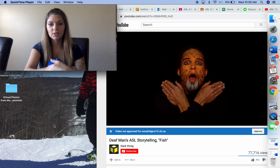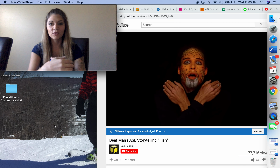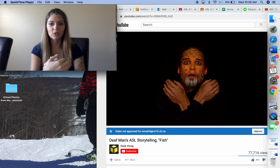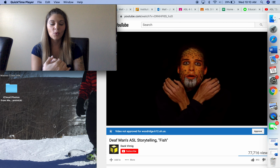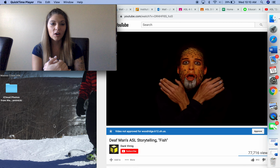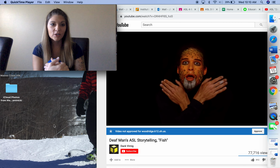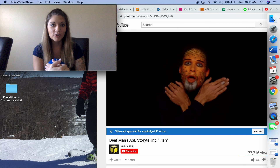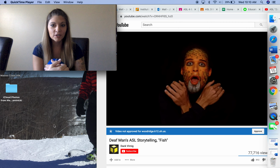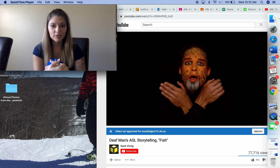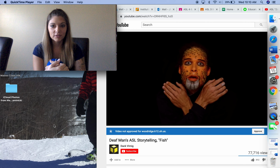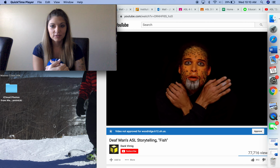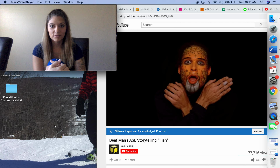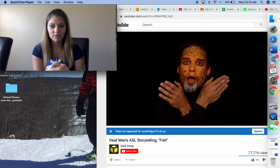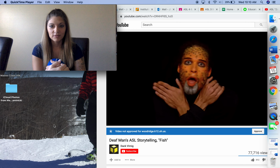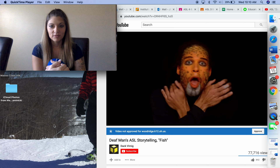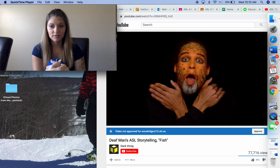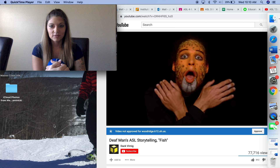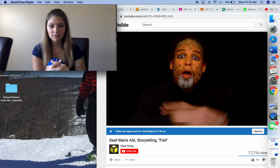Goes into the water.